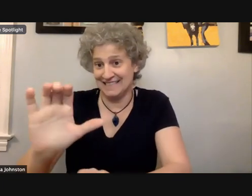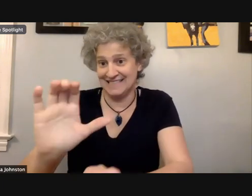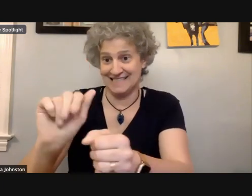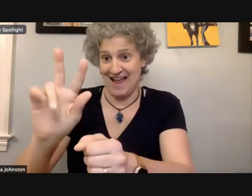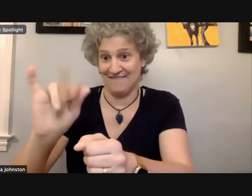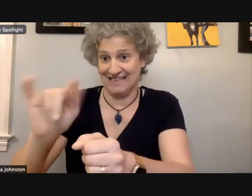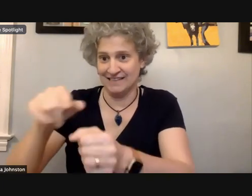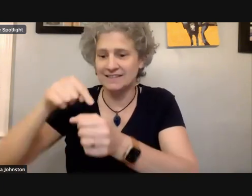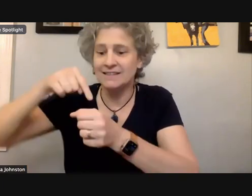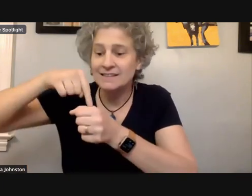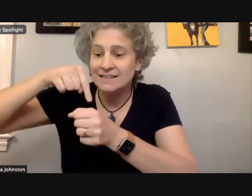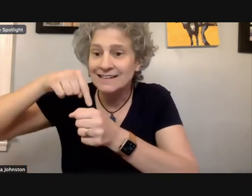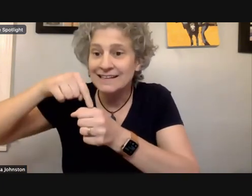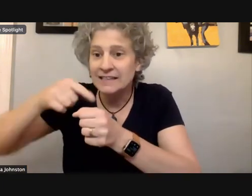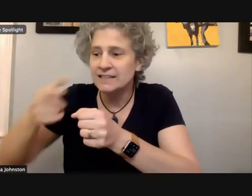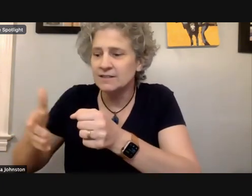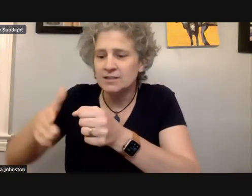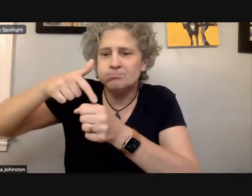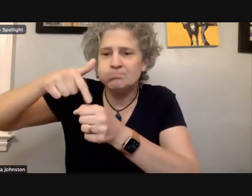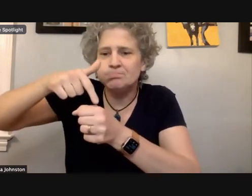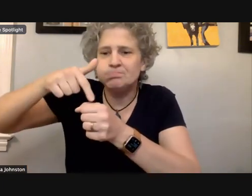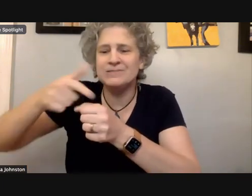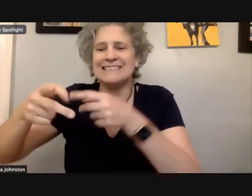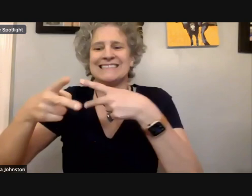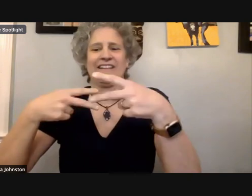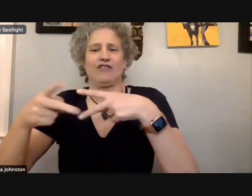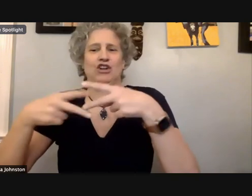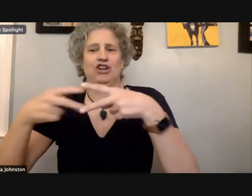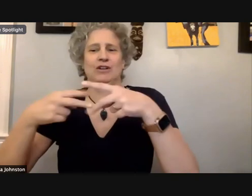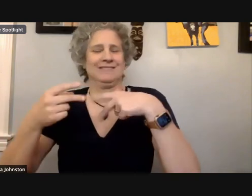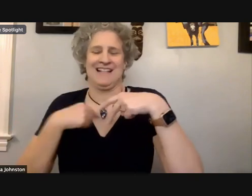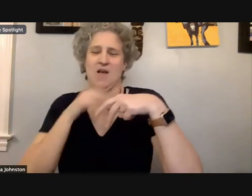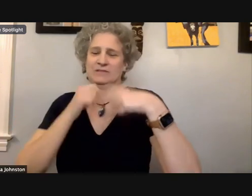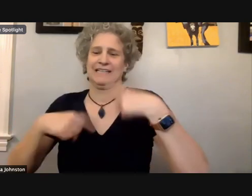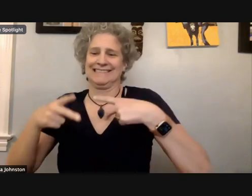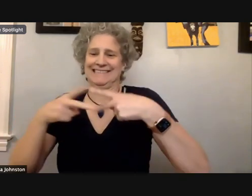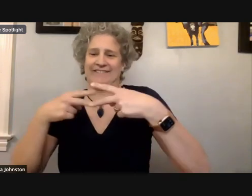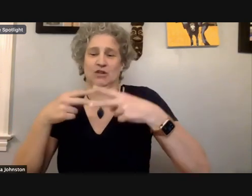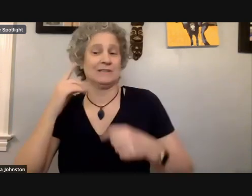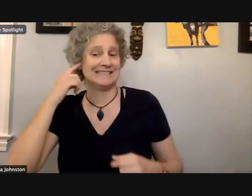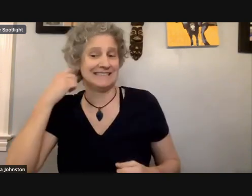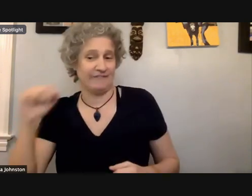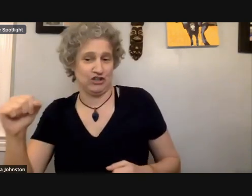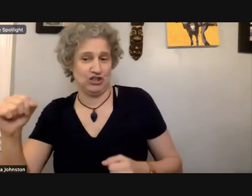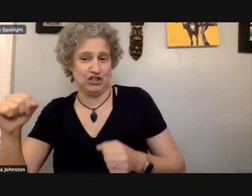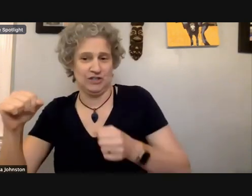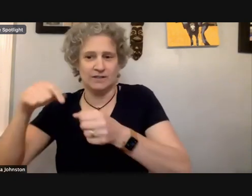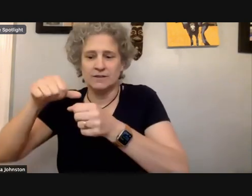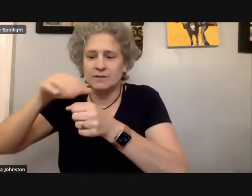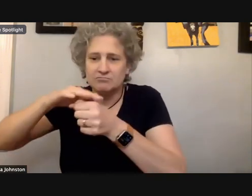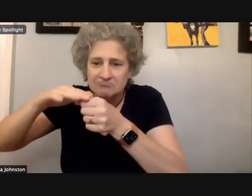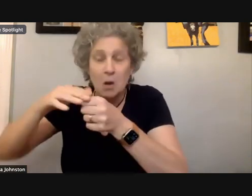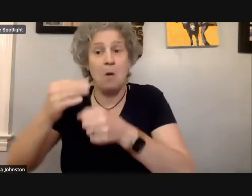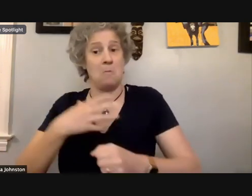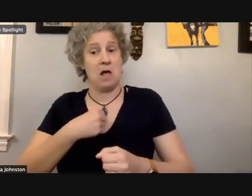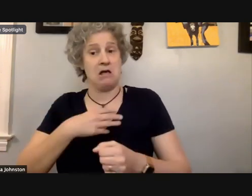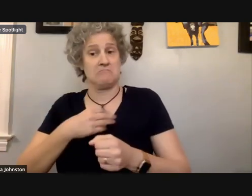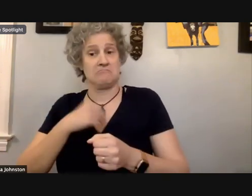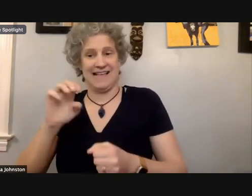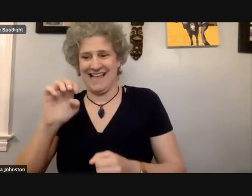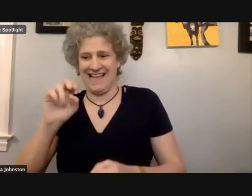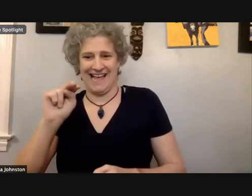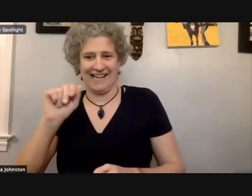If you have a cavity, you finger spell cavity, you talk about it in your tooth, and then you would drill. And then this is the old sign for silver, or this